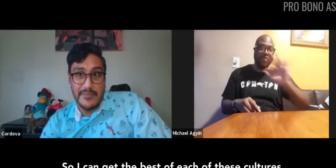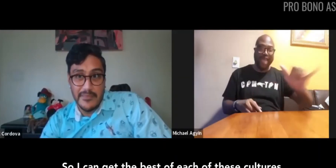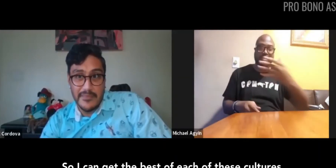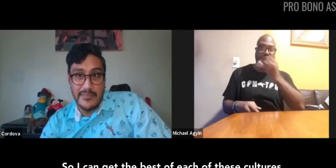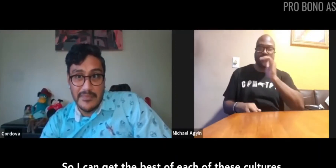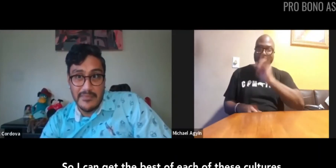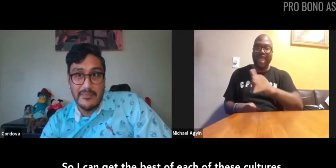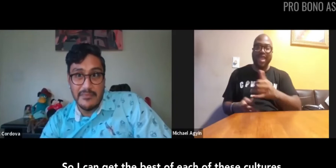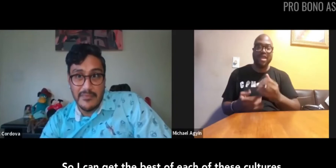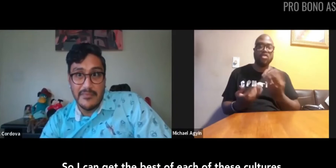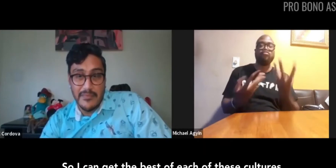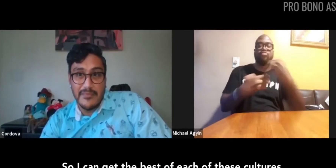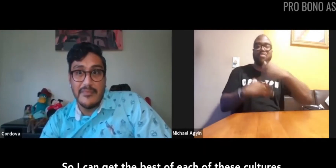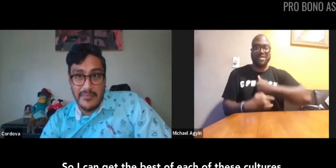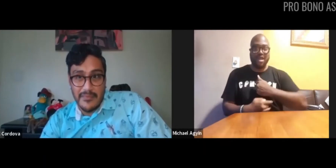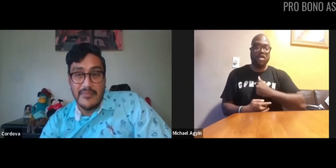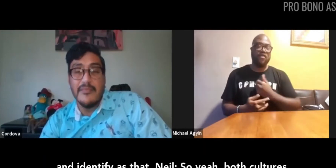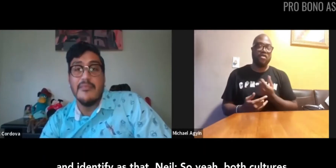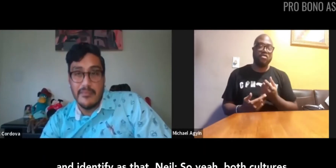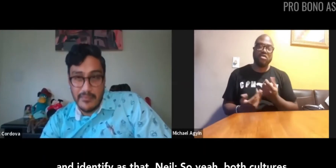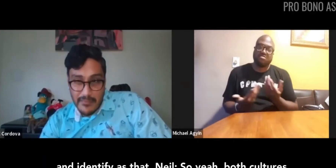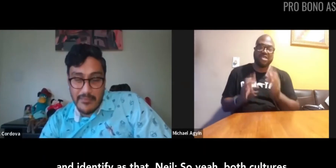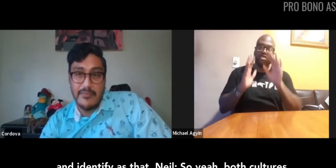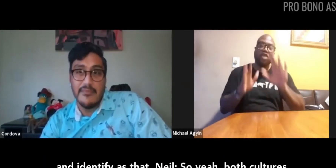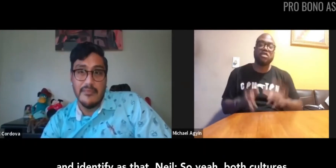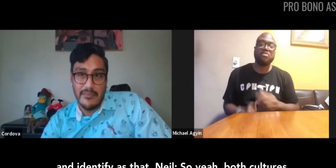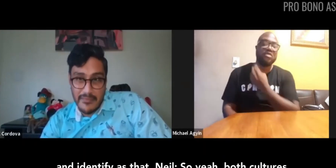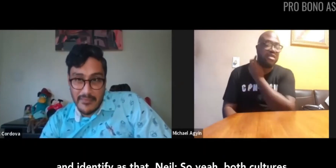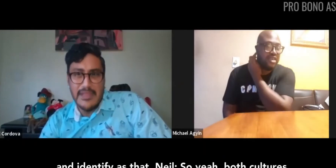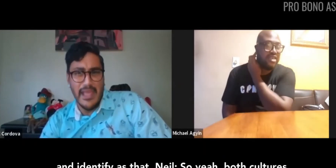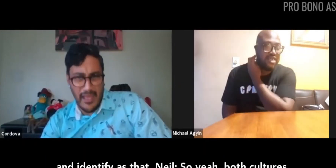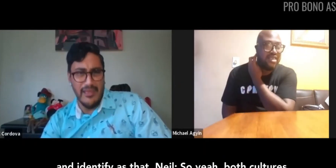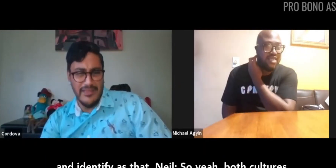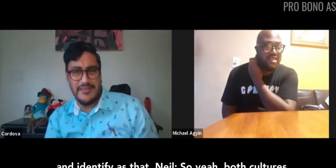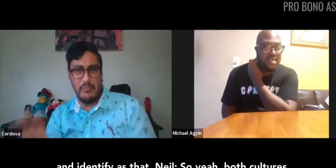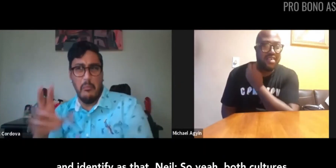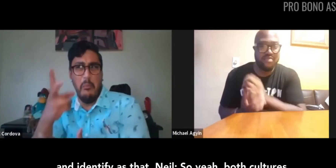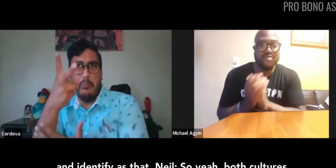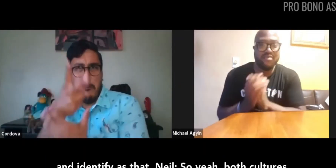So I can get the best of each of these cultures and identify as that.